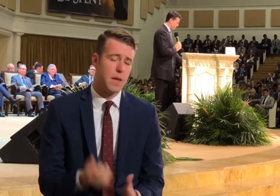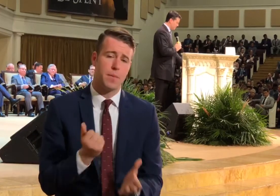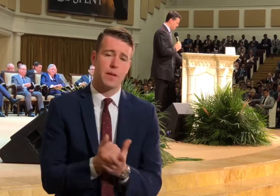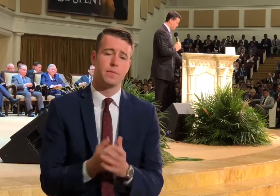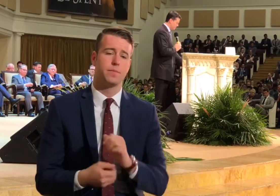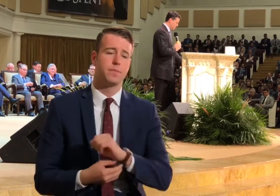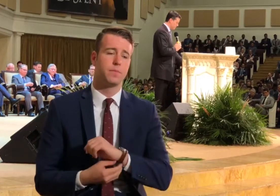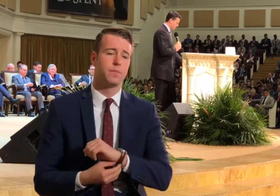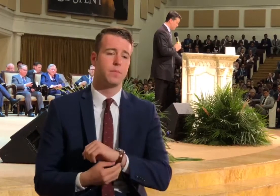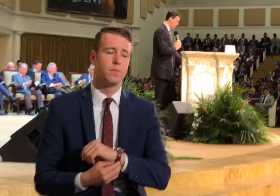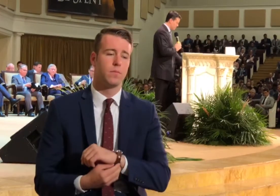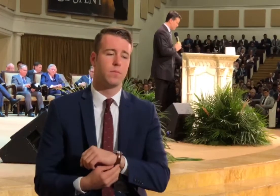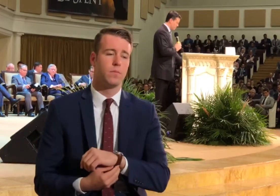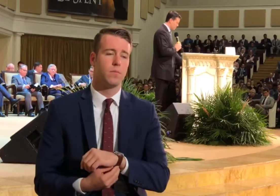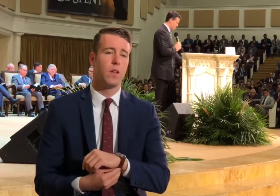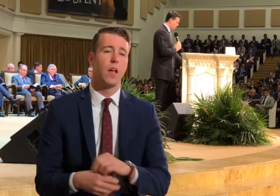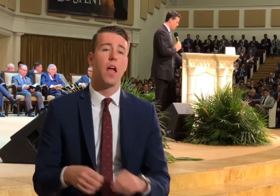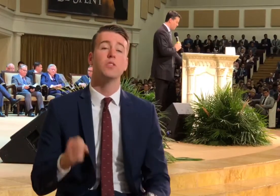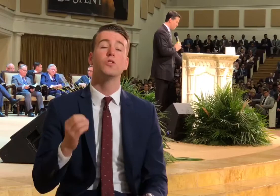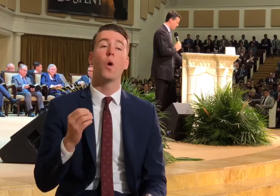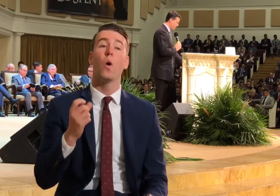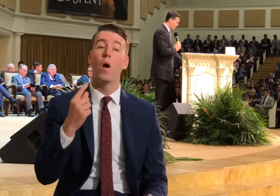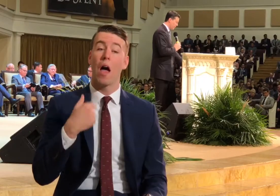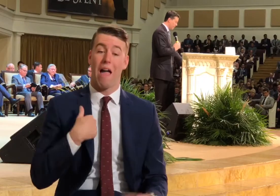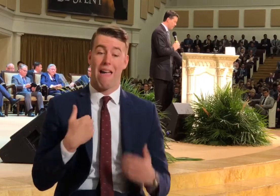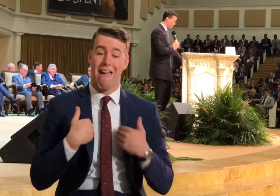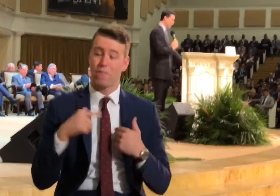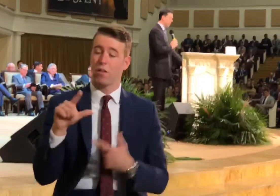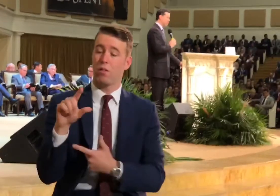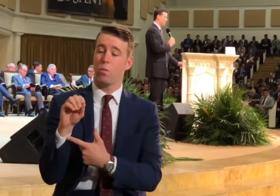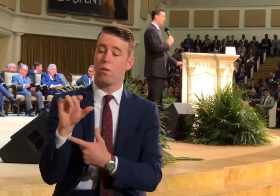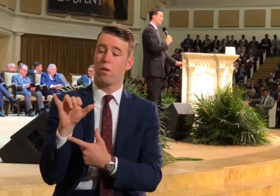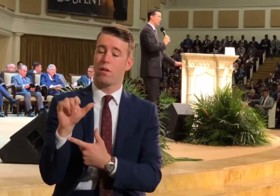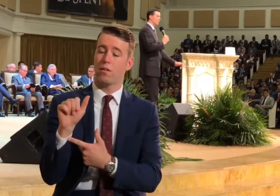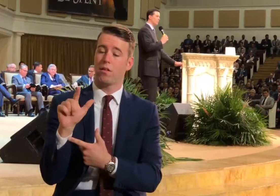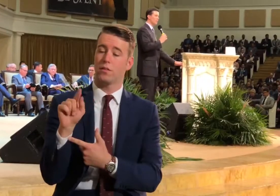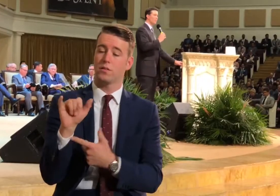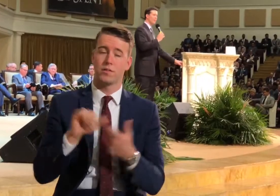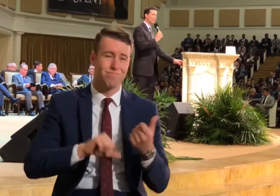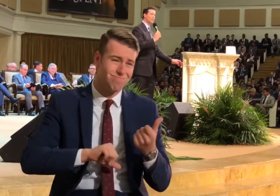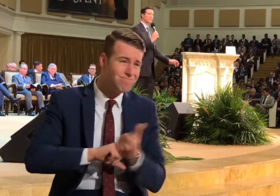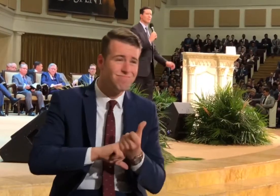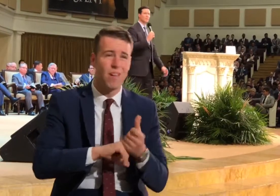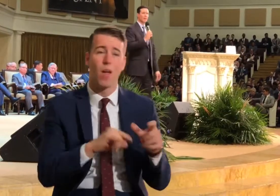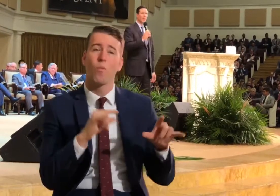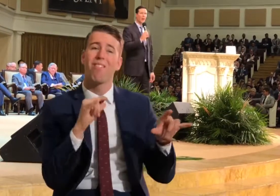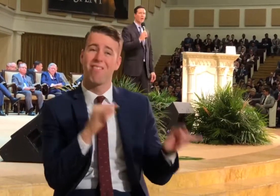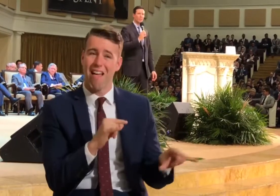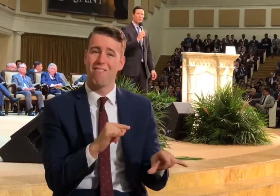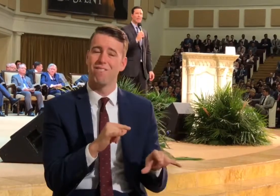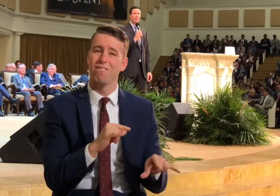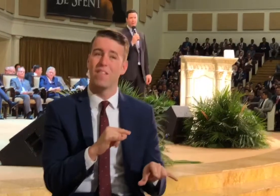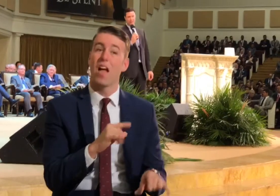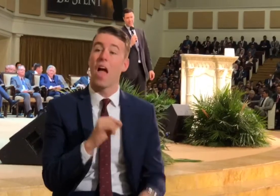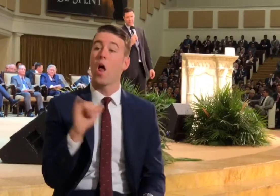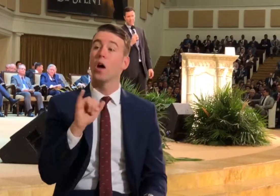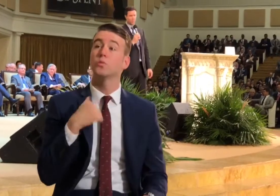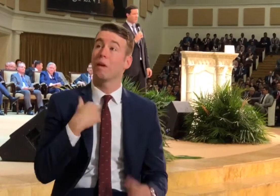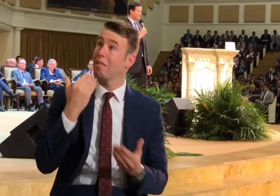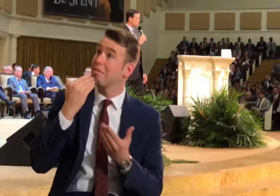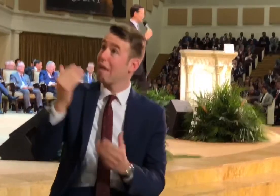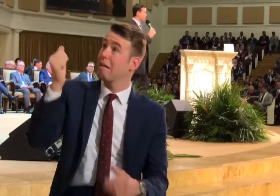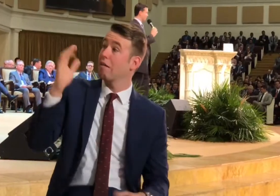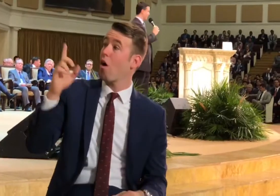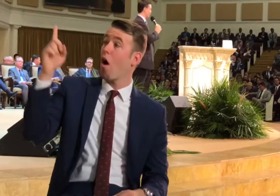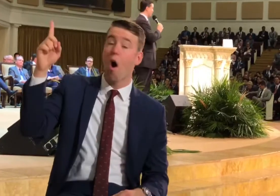Amen. And so there's a loyalty there and there is a love there. And we thank our great God for